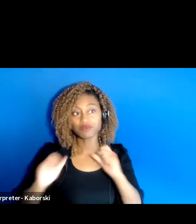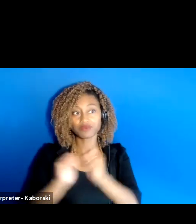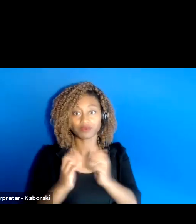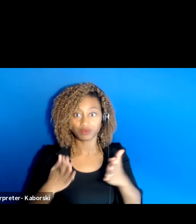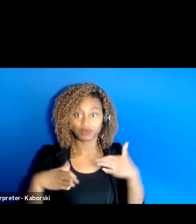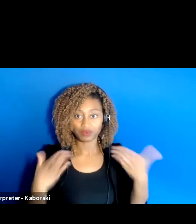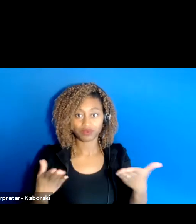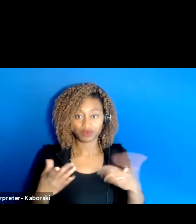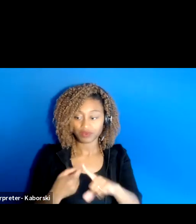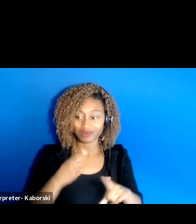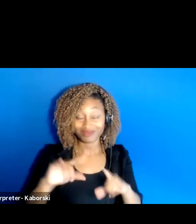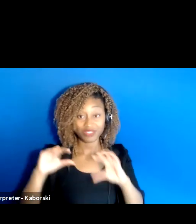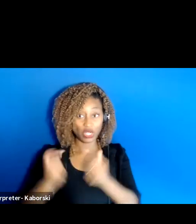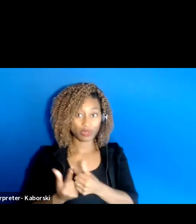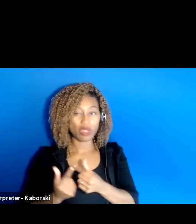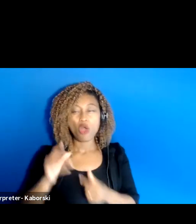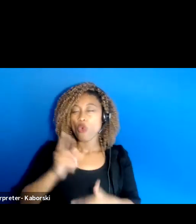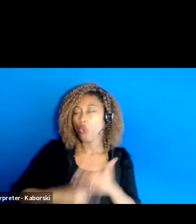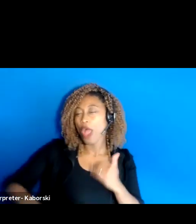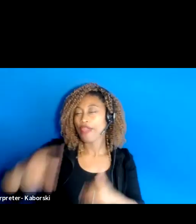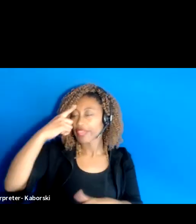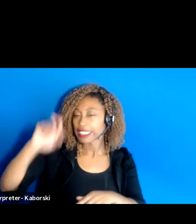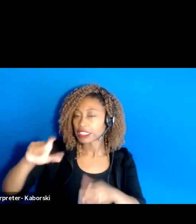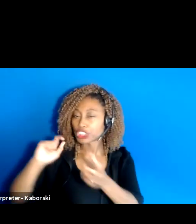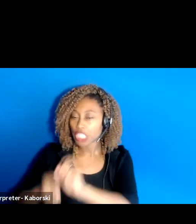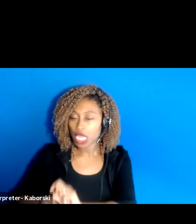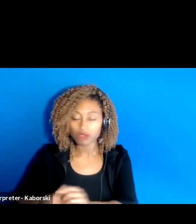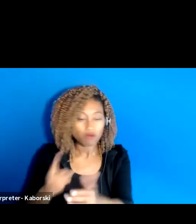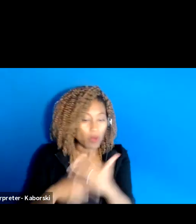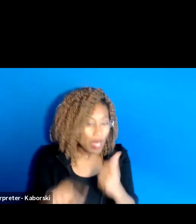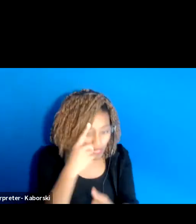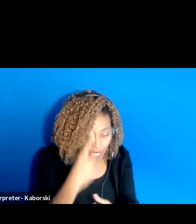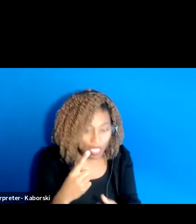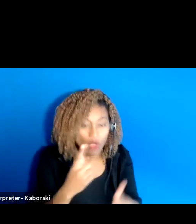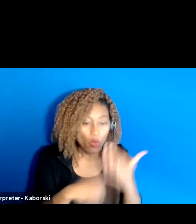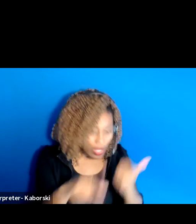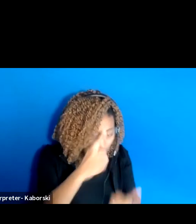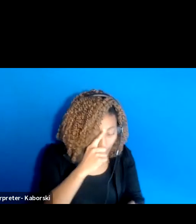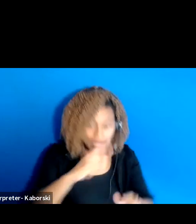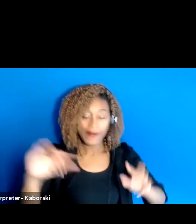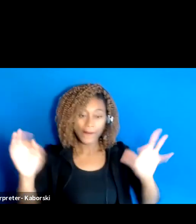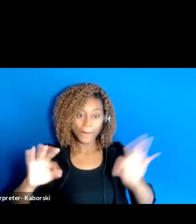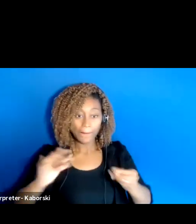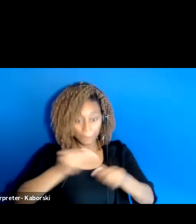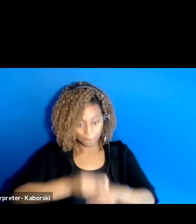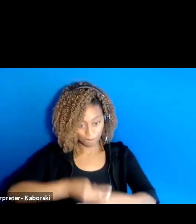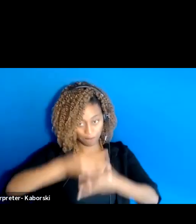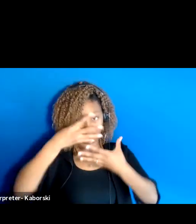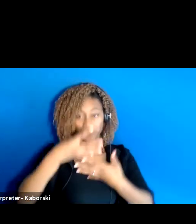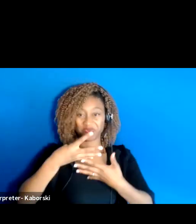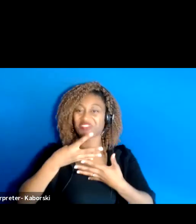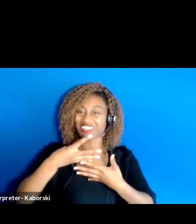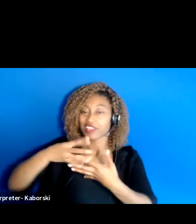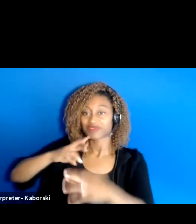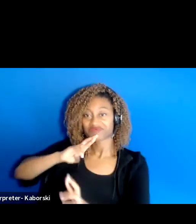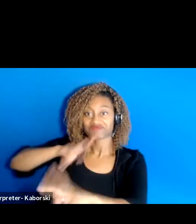recommendations from the group of what they thought needed changed in our state. So we're now working again with the DD Council on how